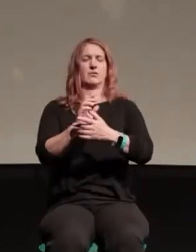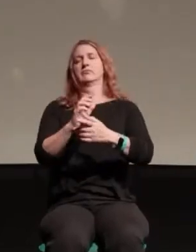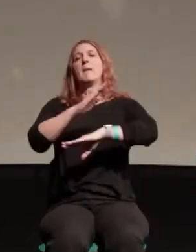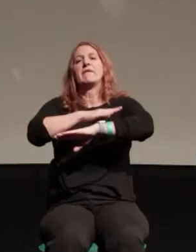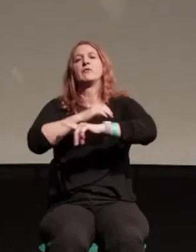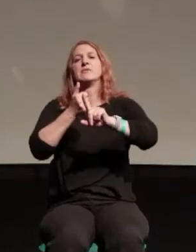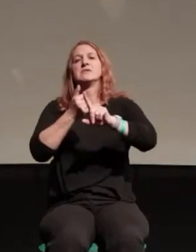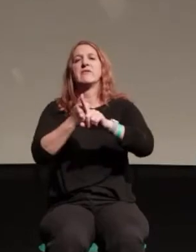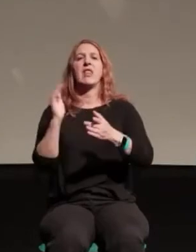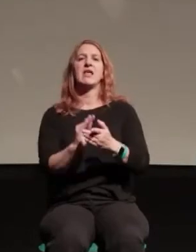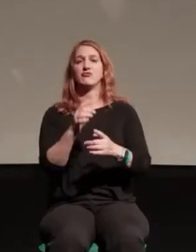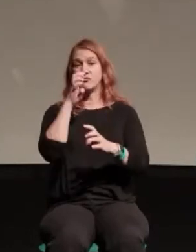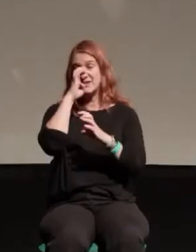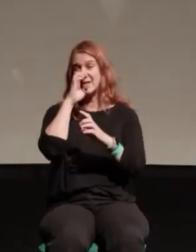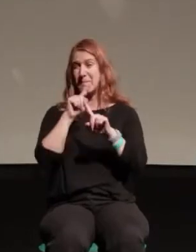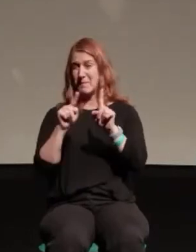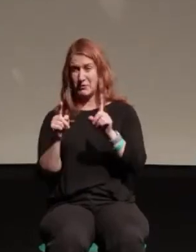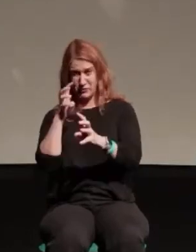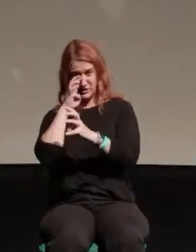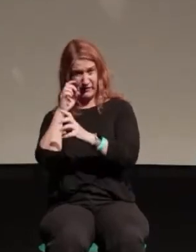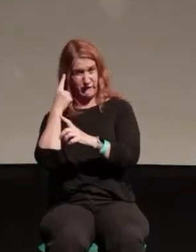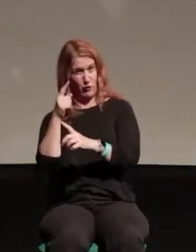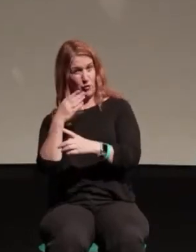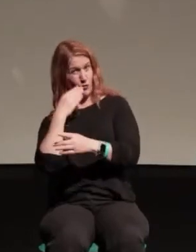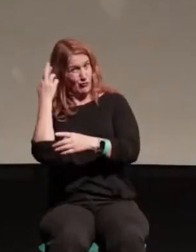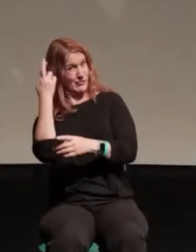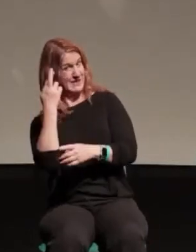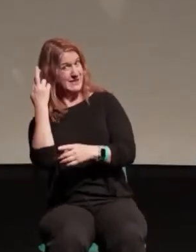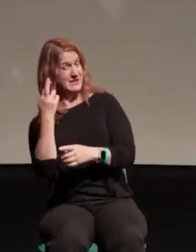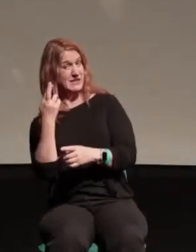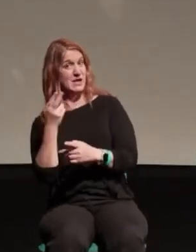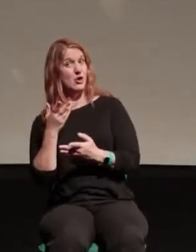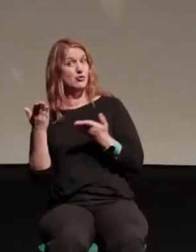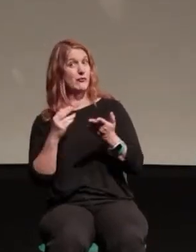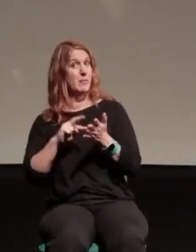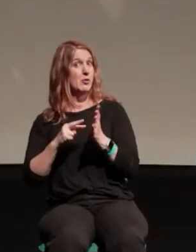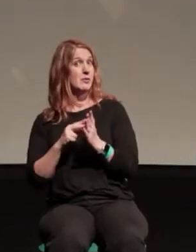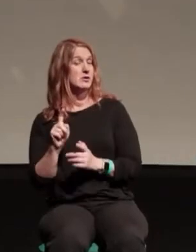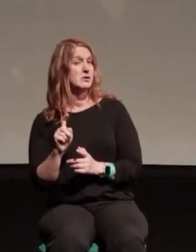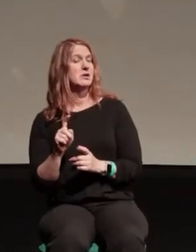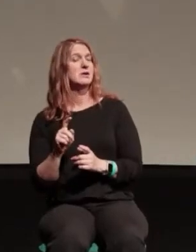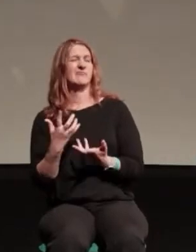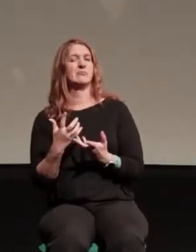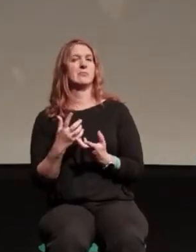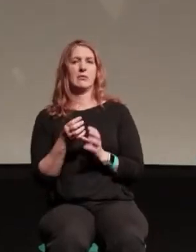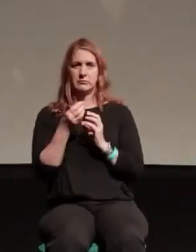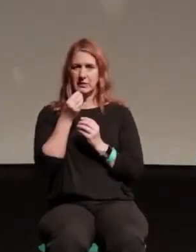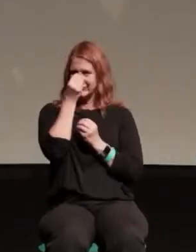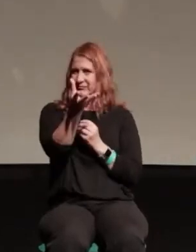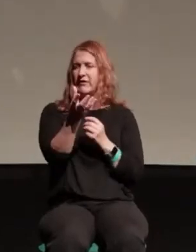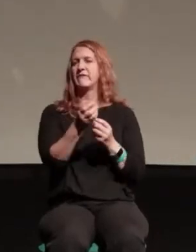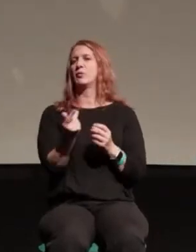standards, but is it restrictive for a reason? And is it serving a purpose? And so just a few quick examples, if it's okay,